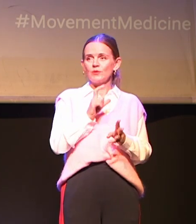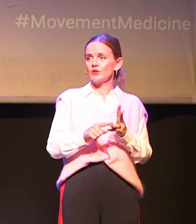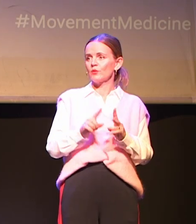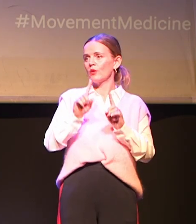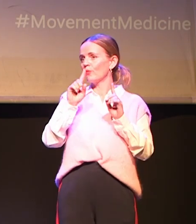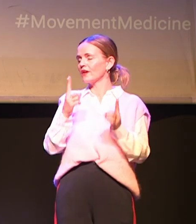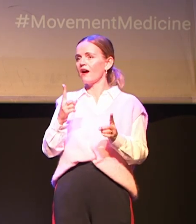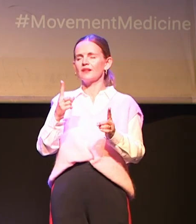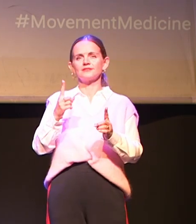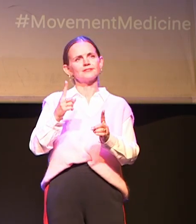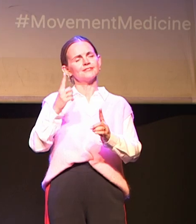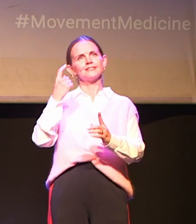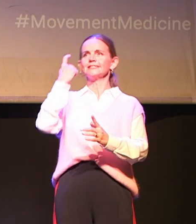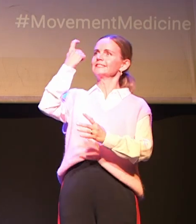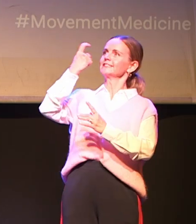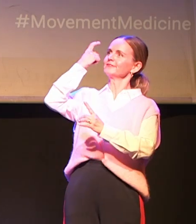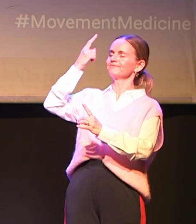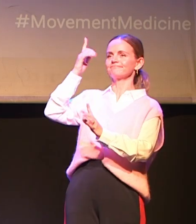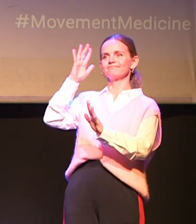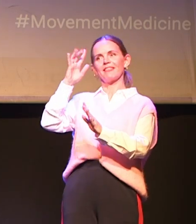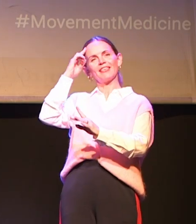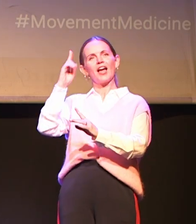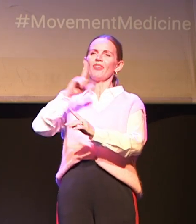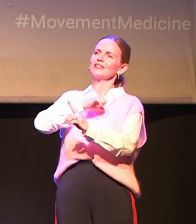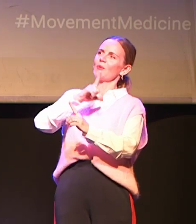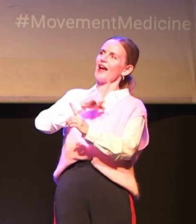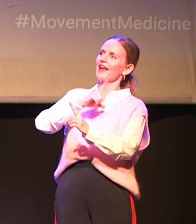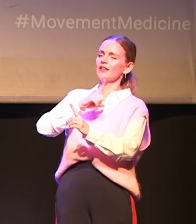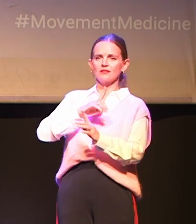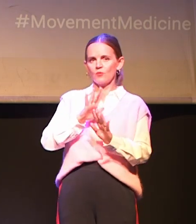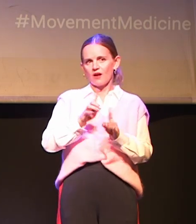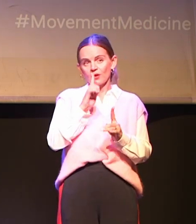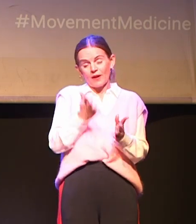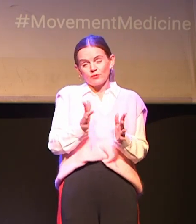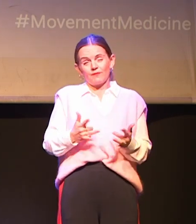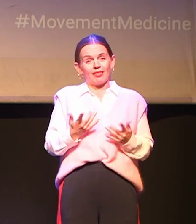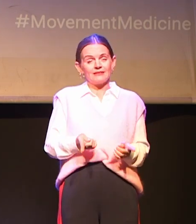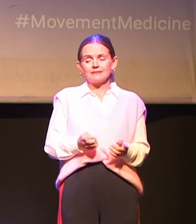cannot intellectualize what is happening. We can't.